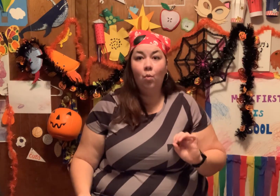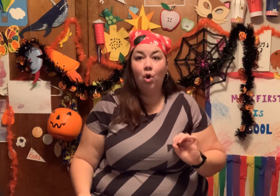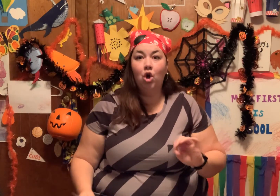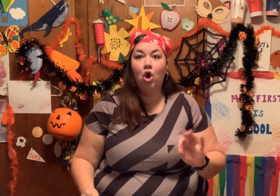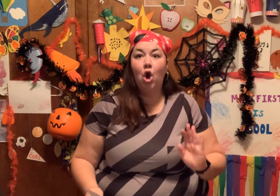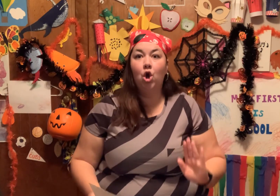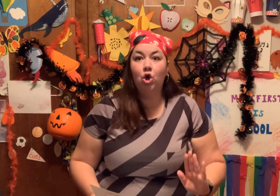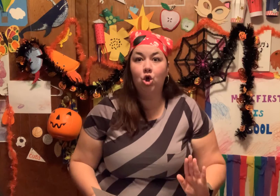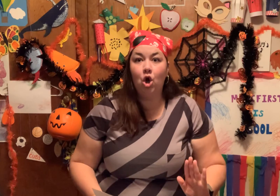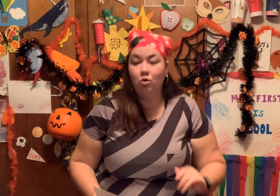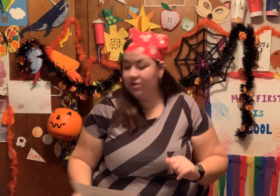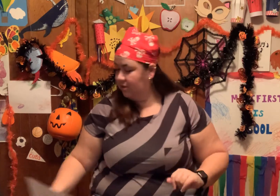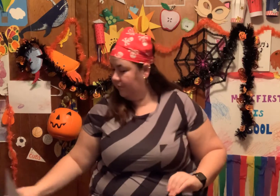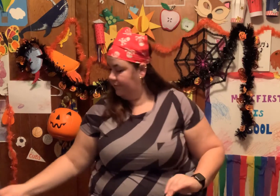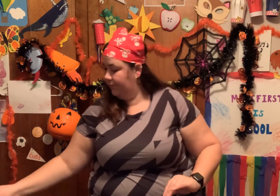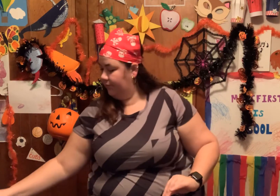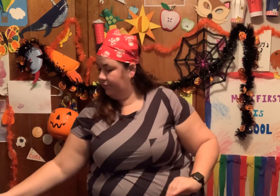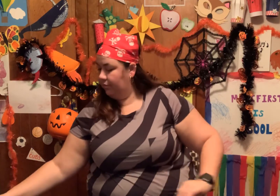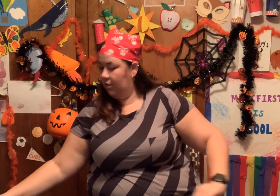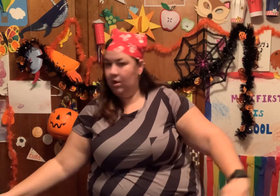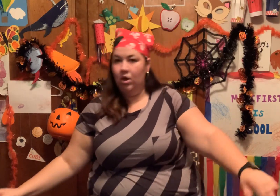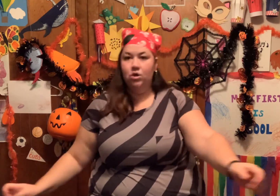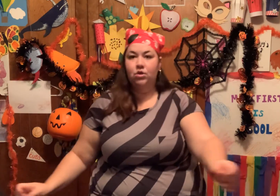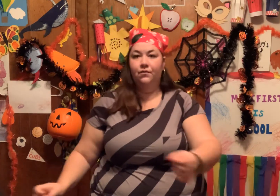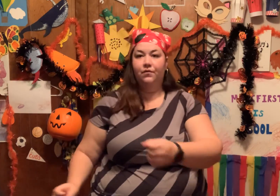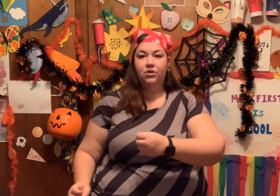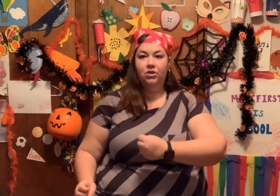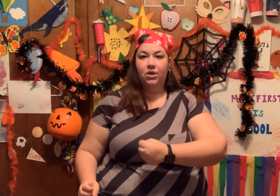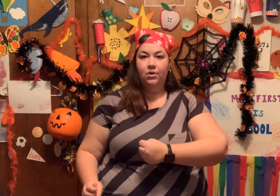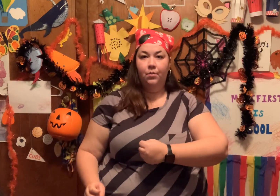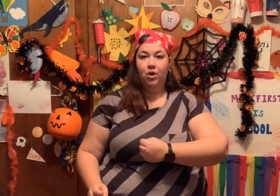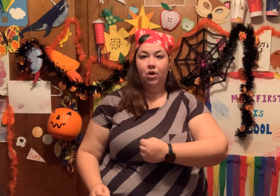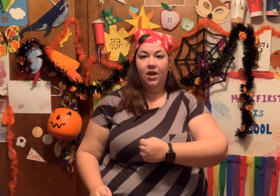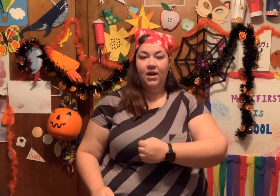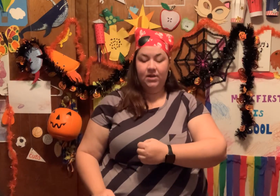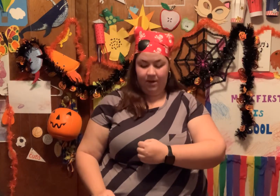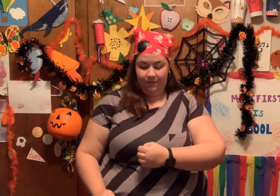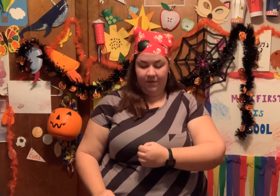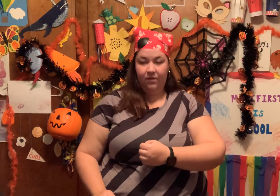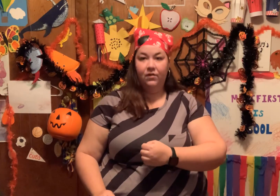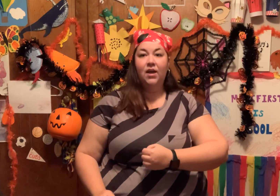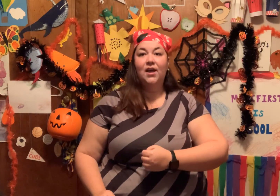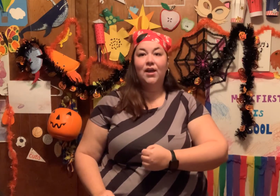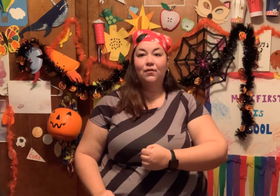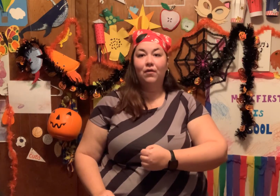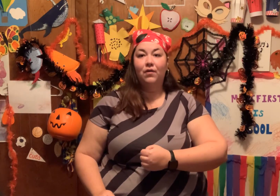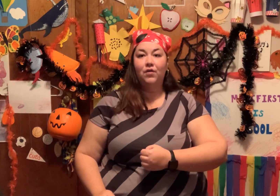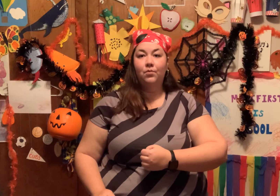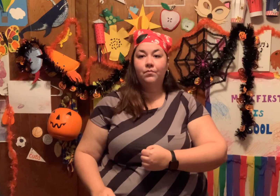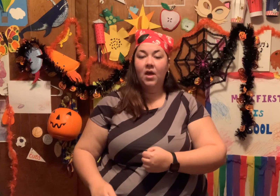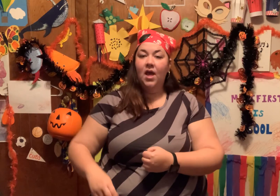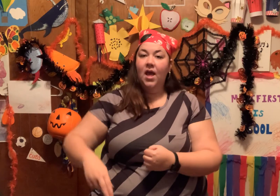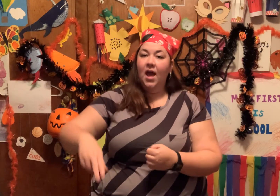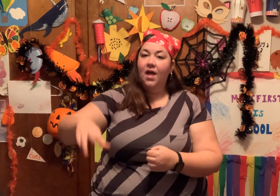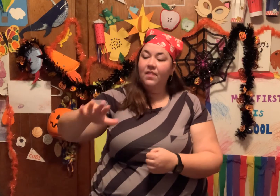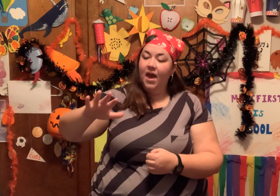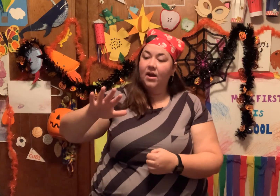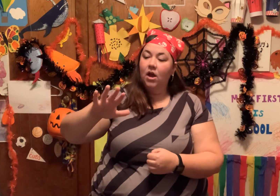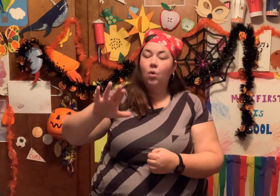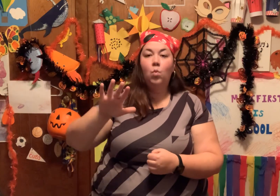word ghost. So first, you put your hand in a fist in front of you. And then with